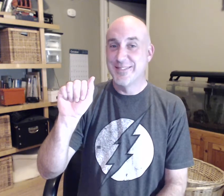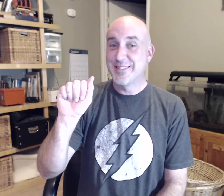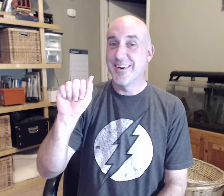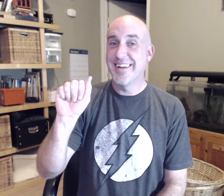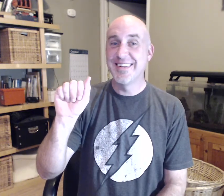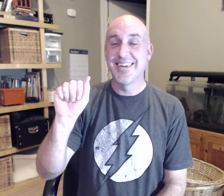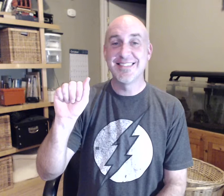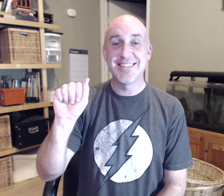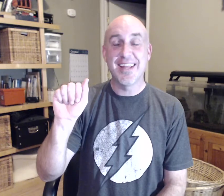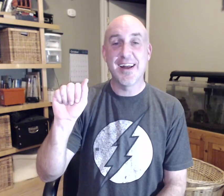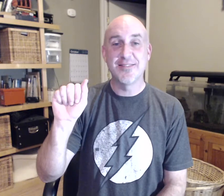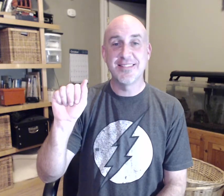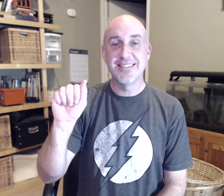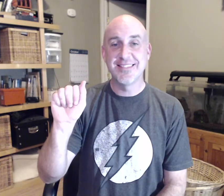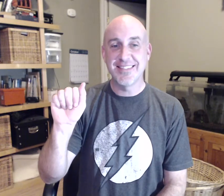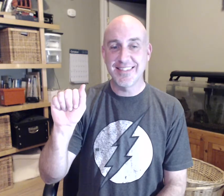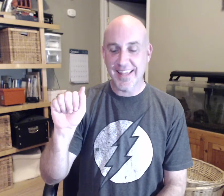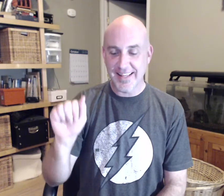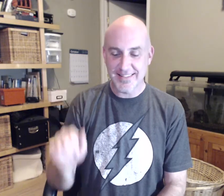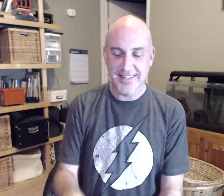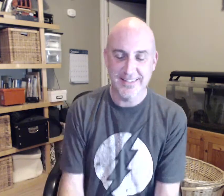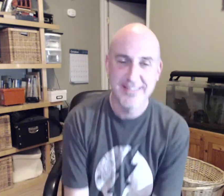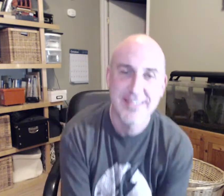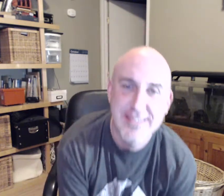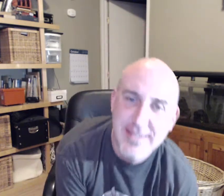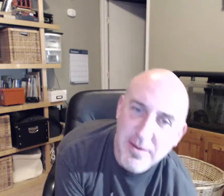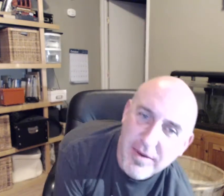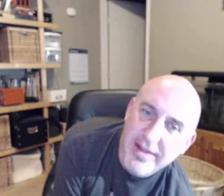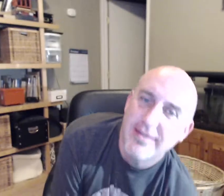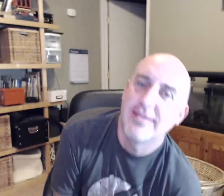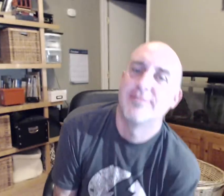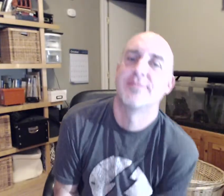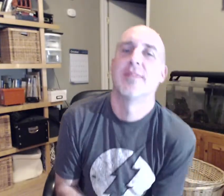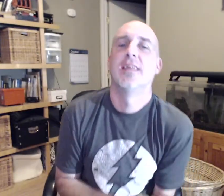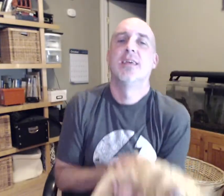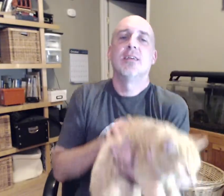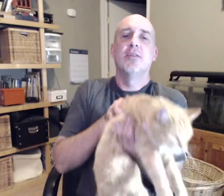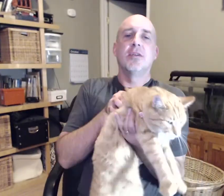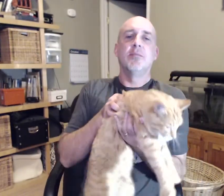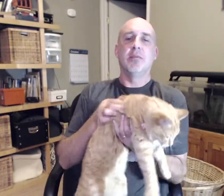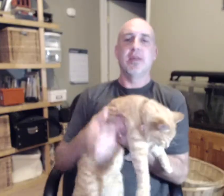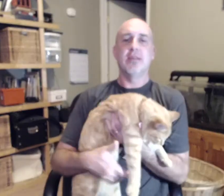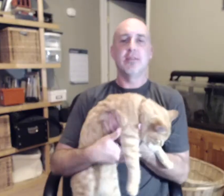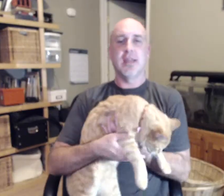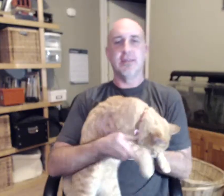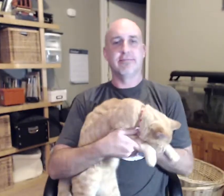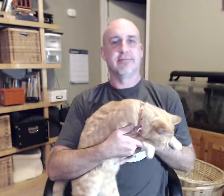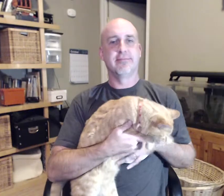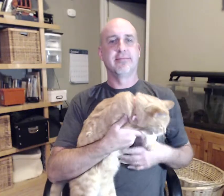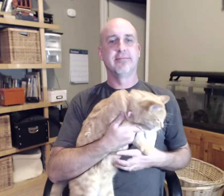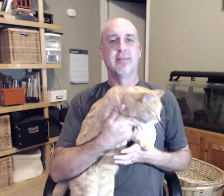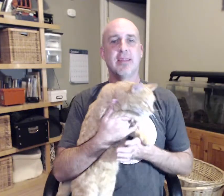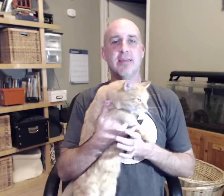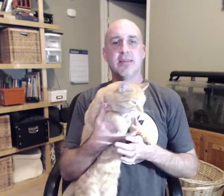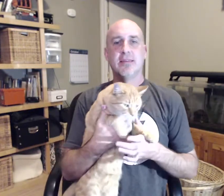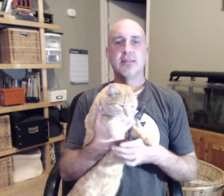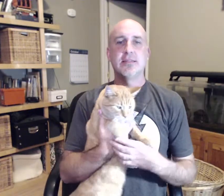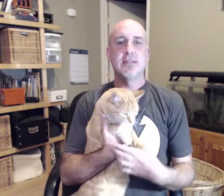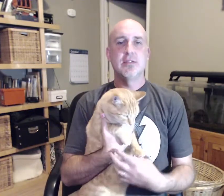I'm trying not to laugh. Did you see the cattail that just came by here? You can meet my other cat. This is